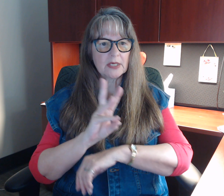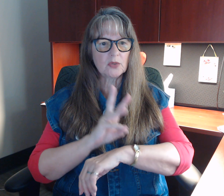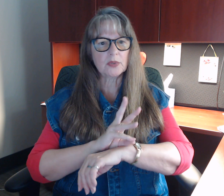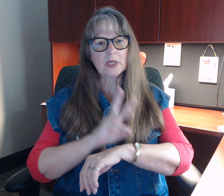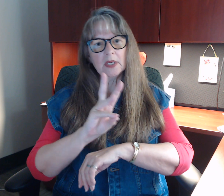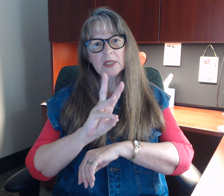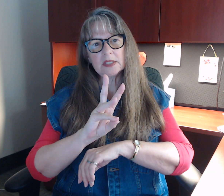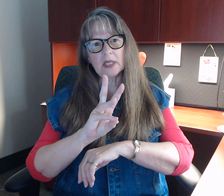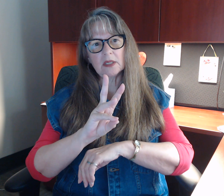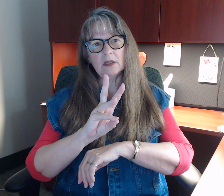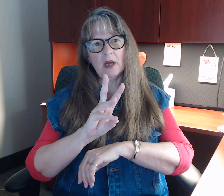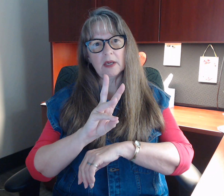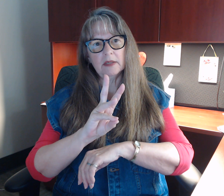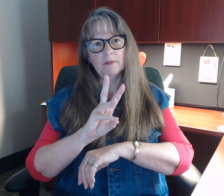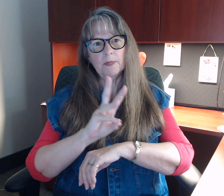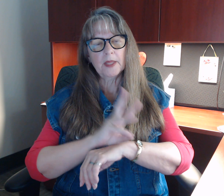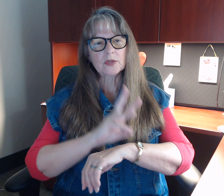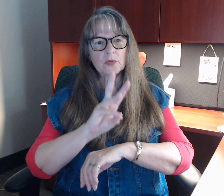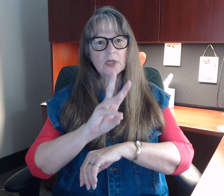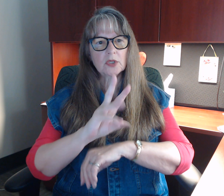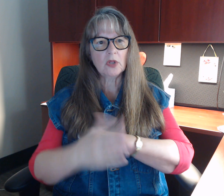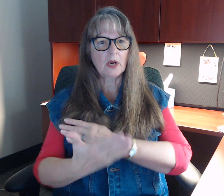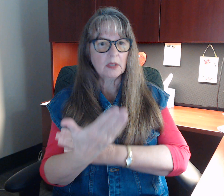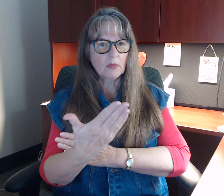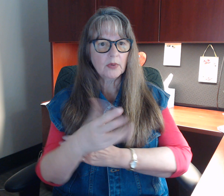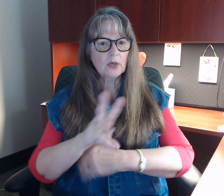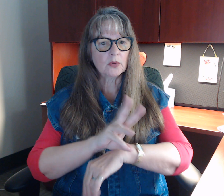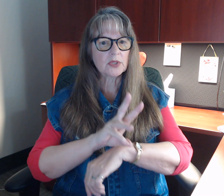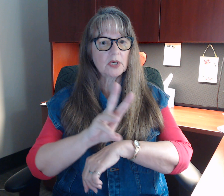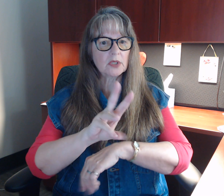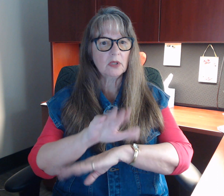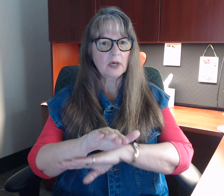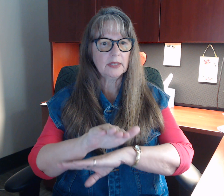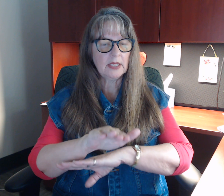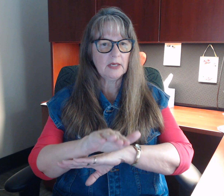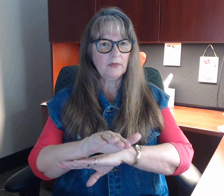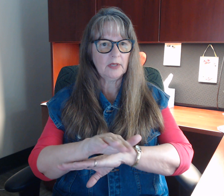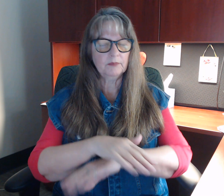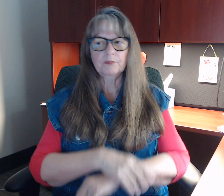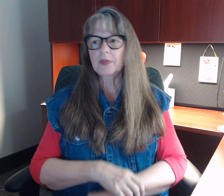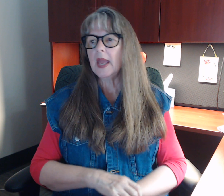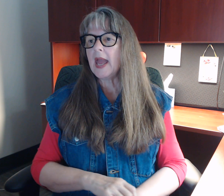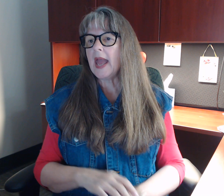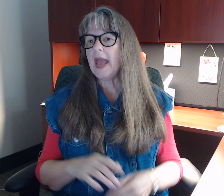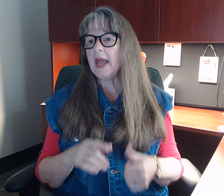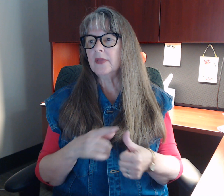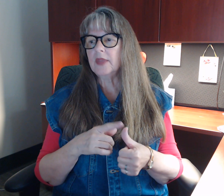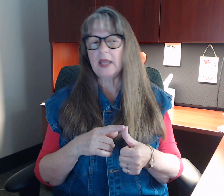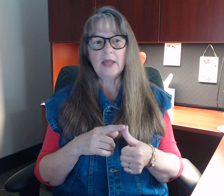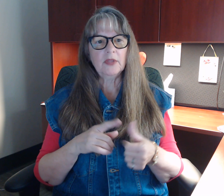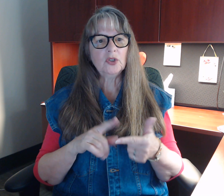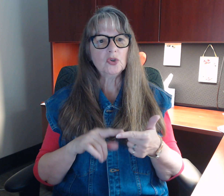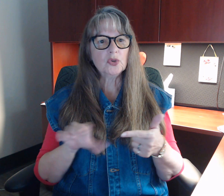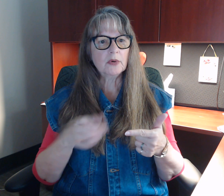it's 6 o'clock. So 6 o'clock in the morning or 6 o'clock in the evening. And then you do it